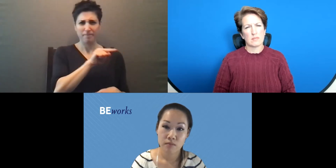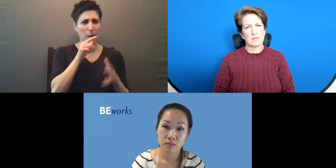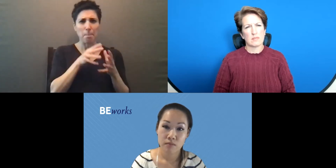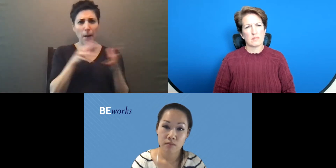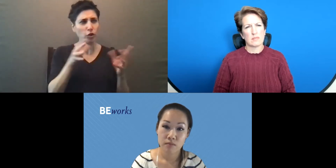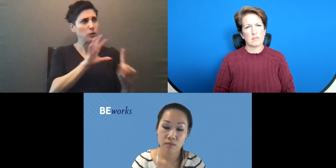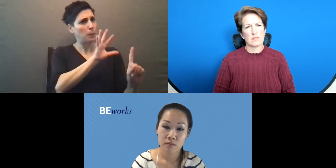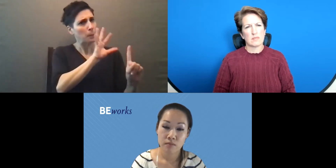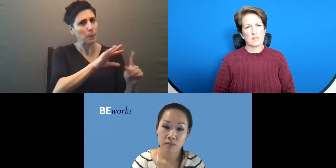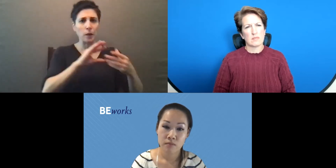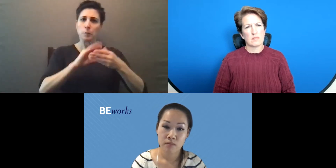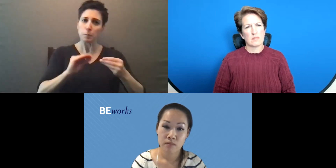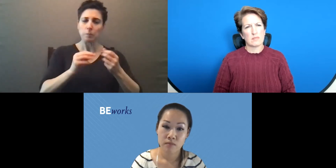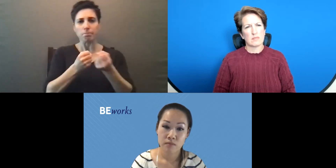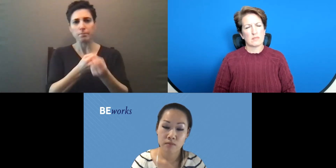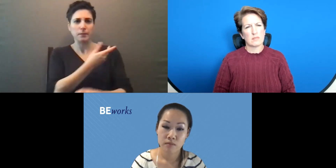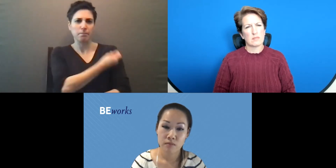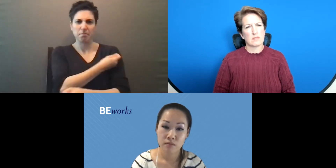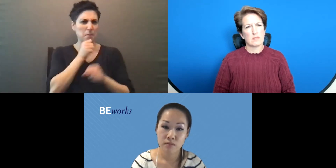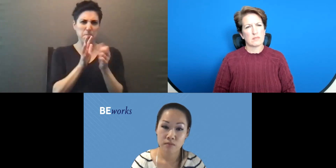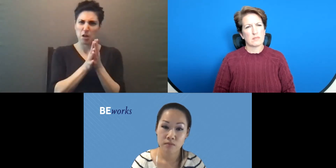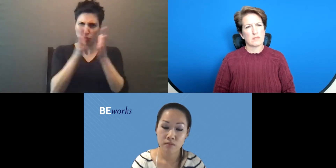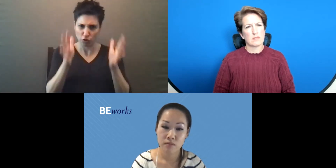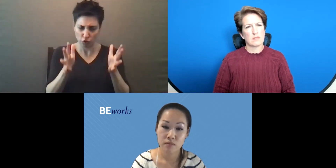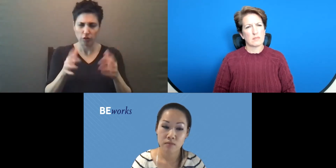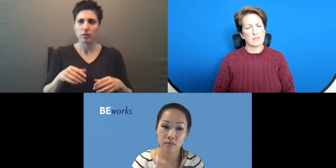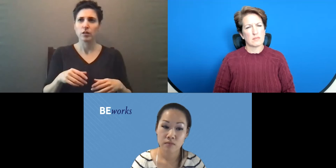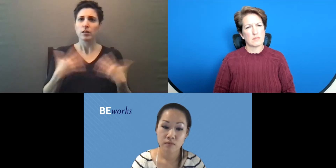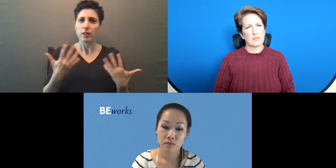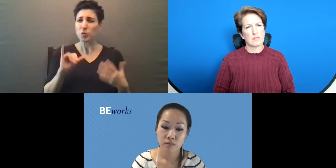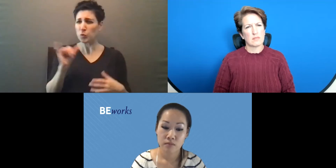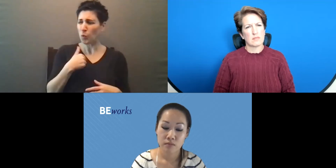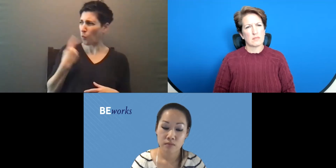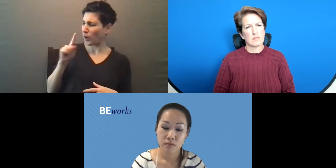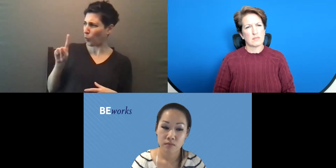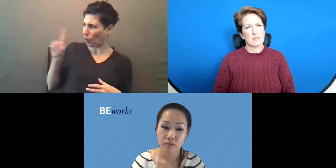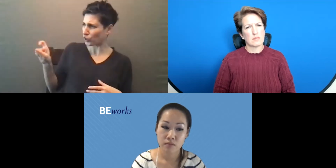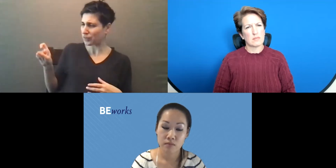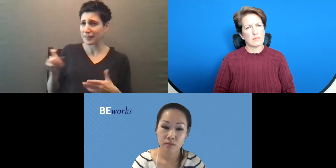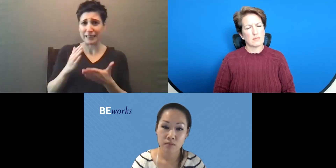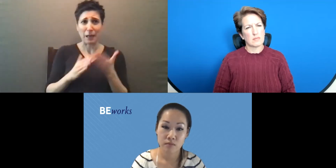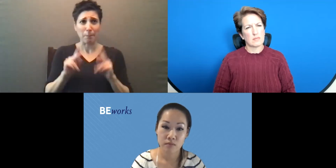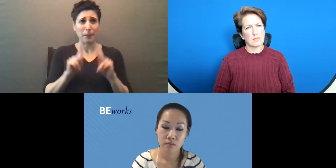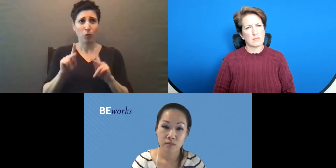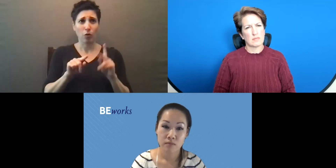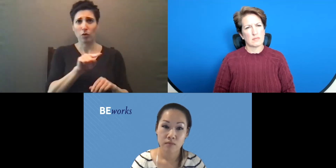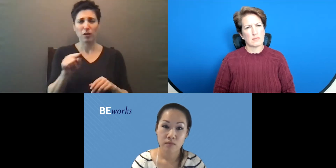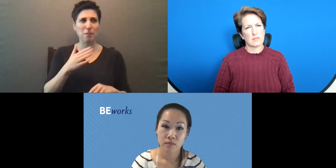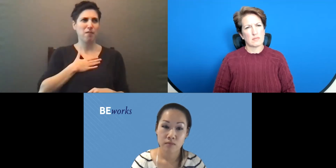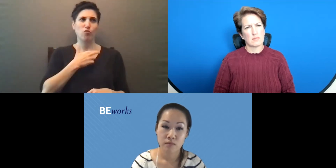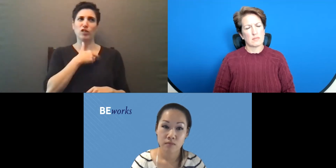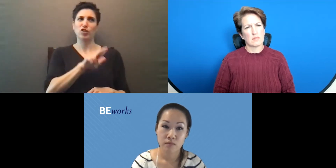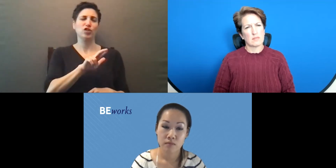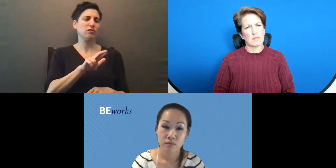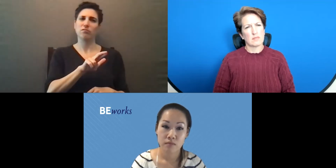there was actually one question that said, how do we connect with people who are saying that my religion